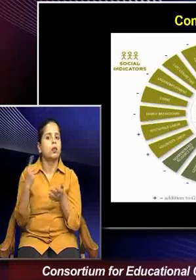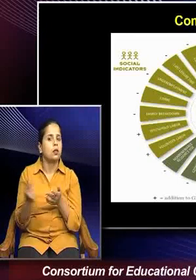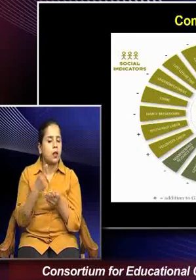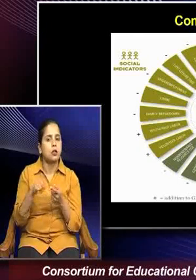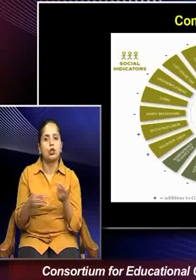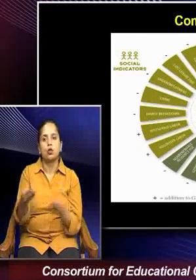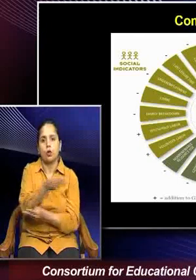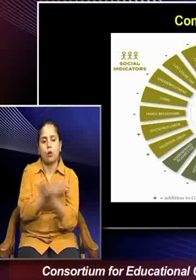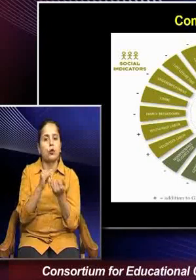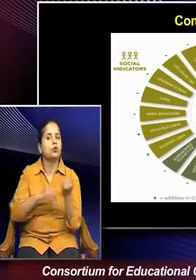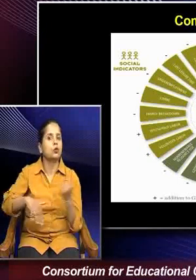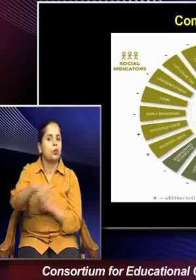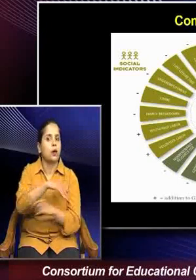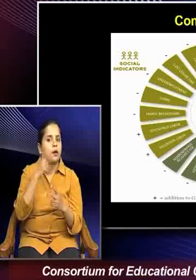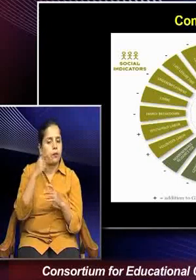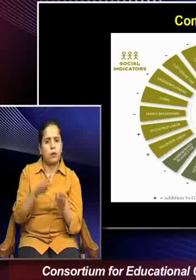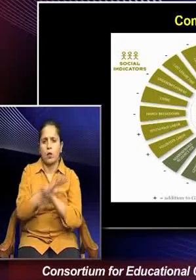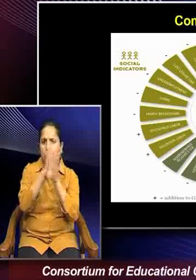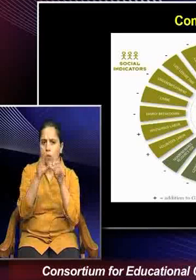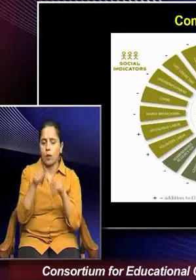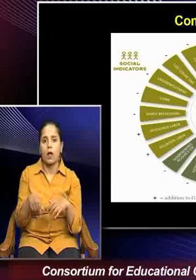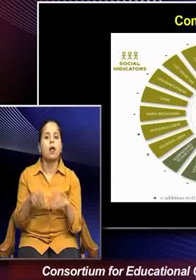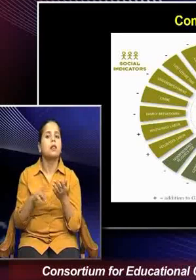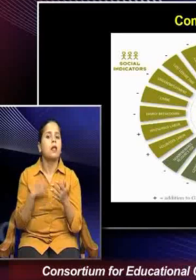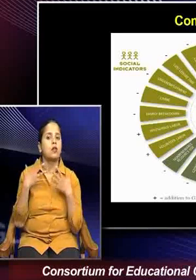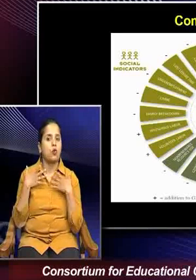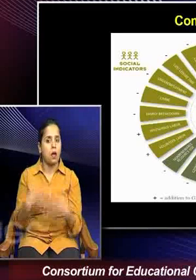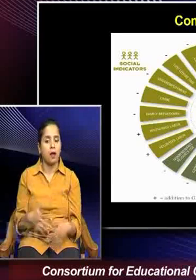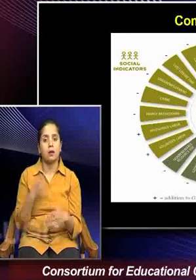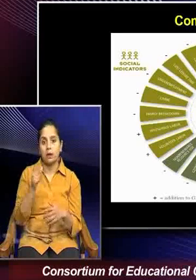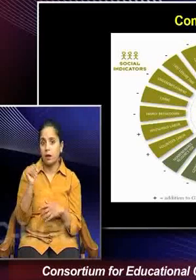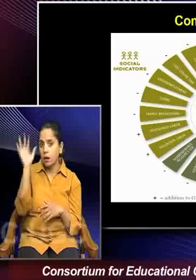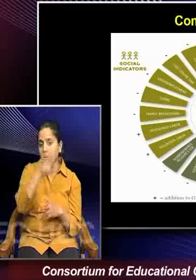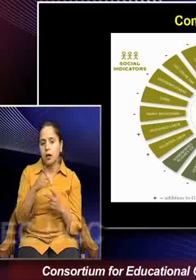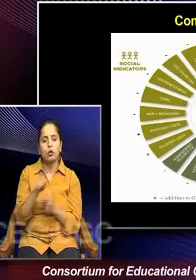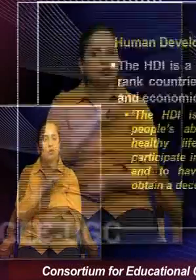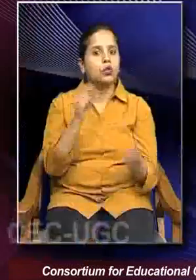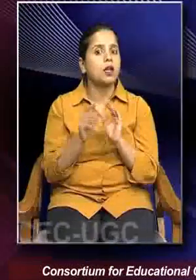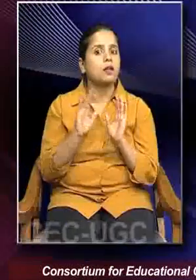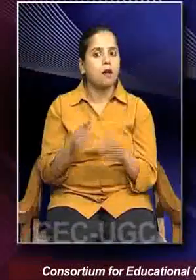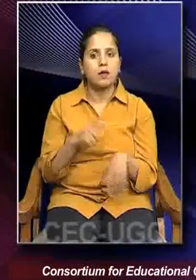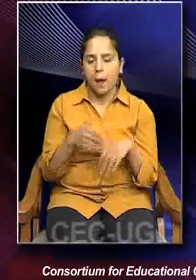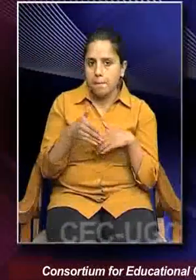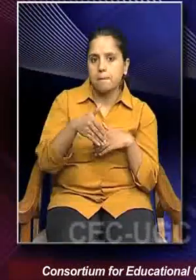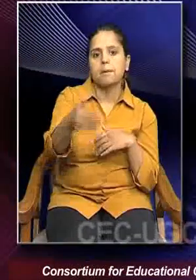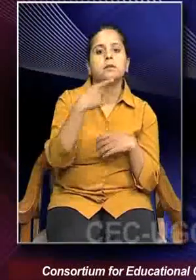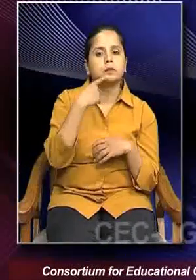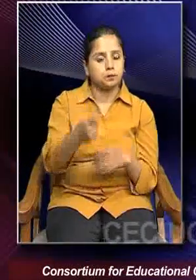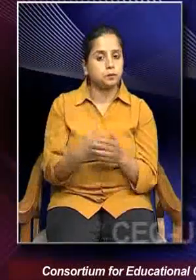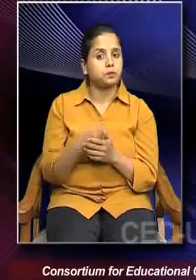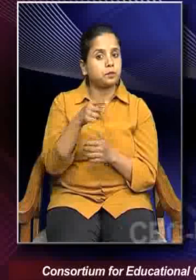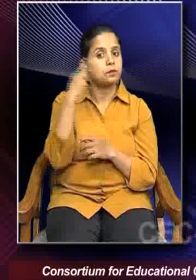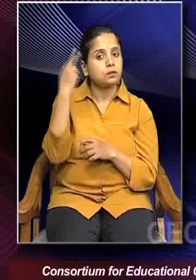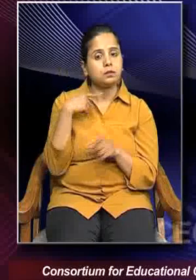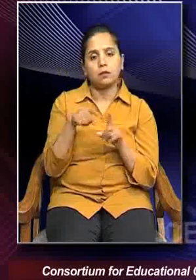economy and society, and therefore overall national health of the nation, is transforming over the period of time. And therefore